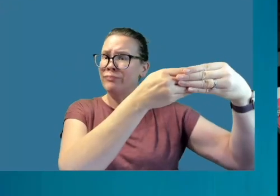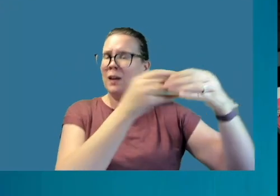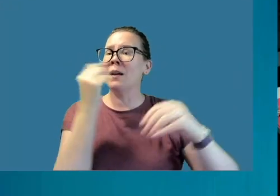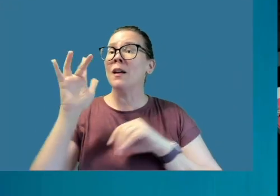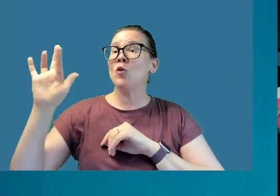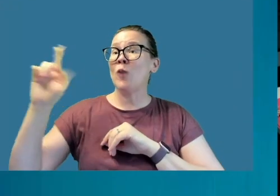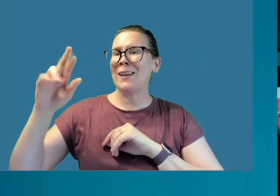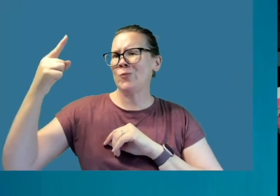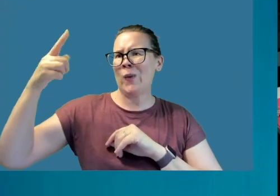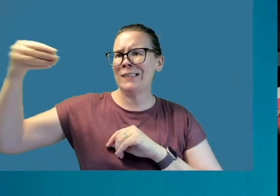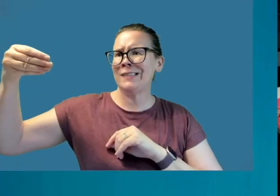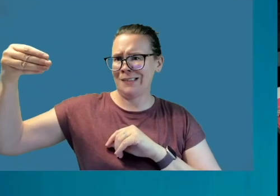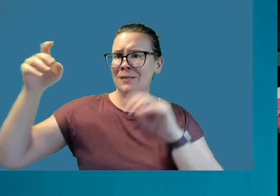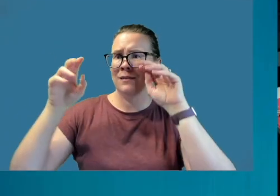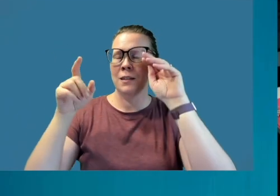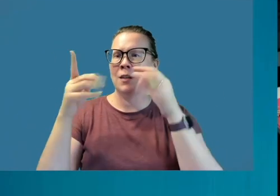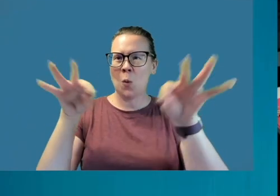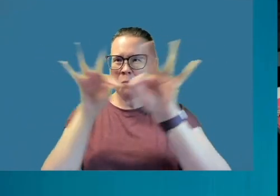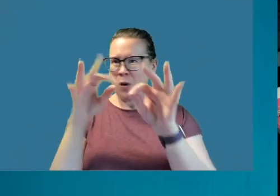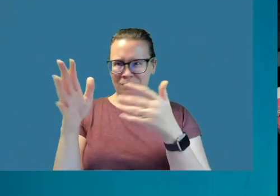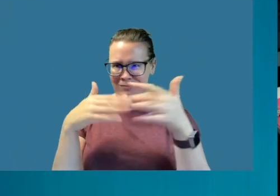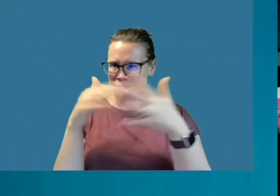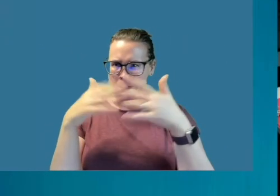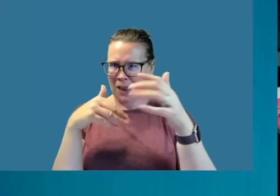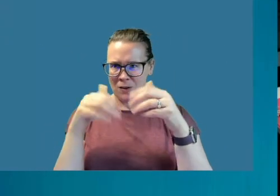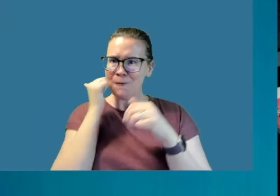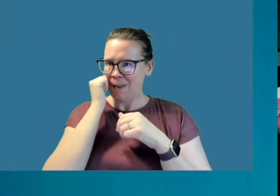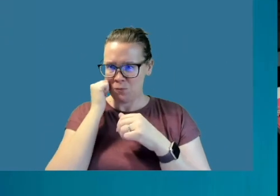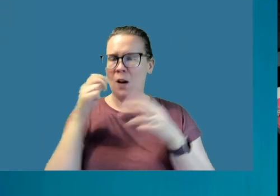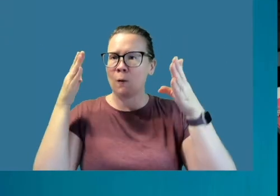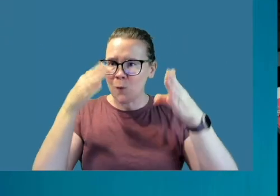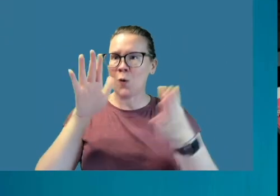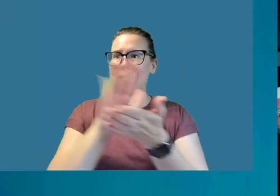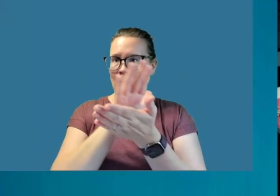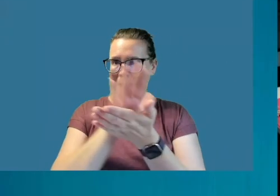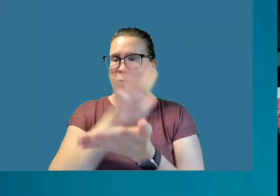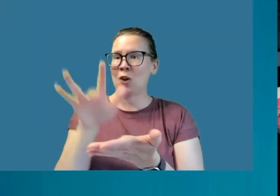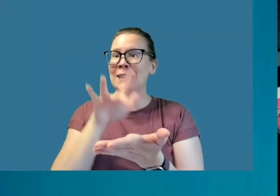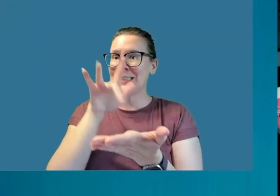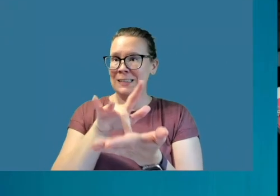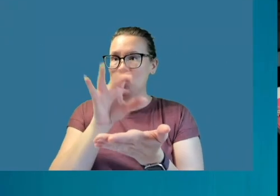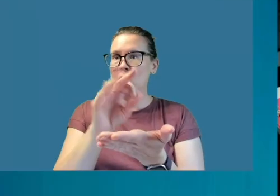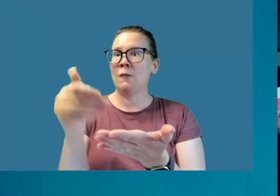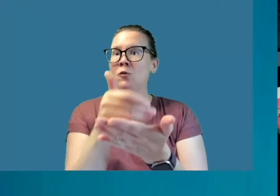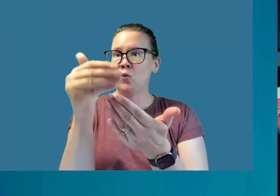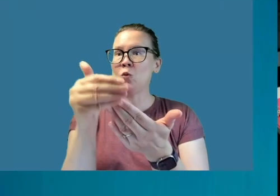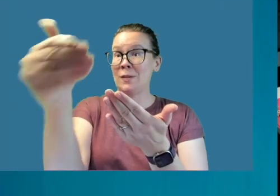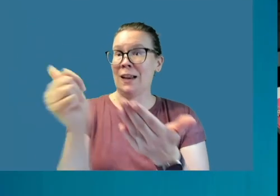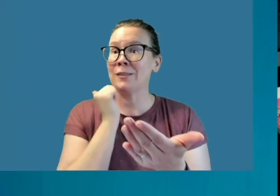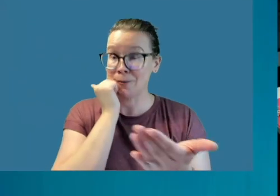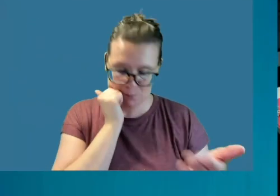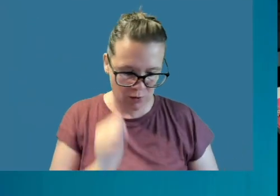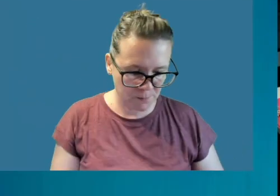the previous purple triangle. Just focus on the center, on the actual piece of paper,